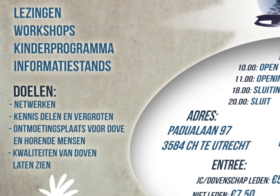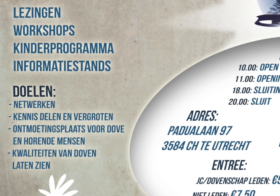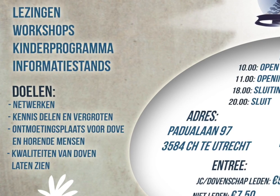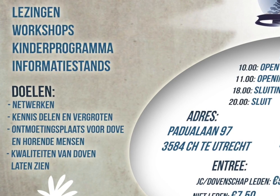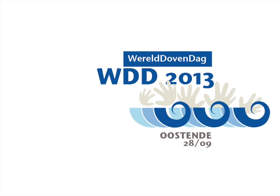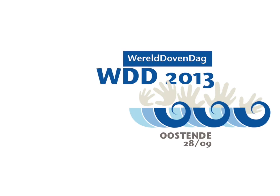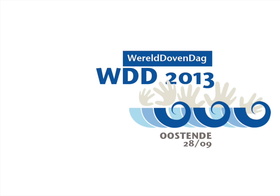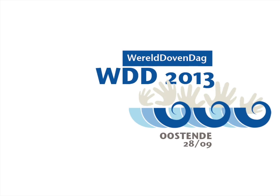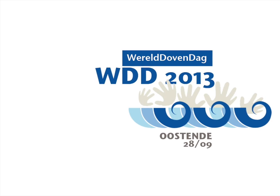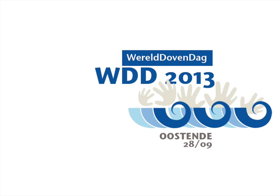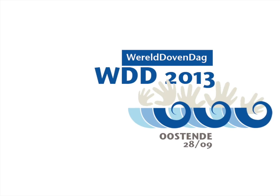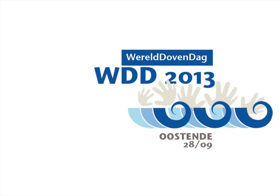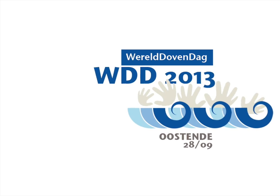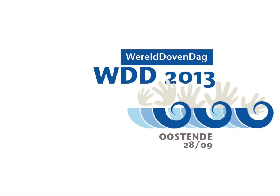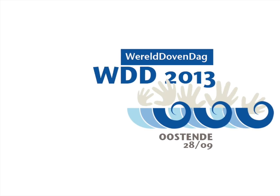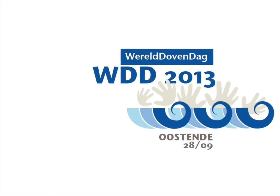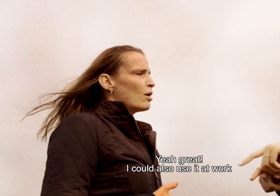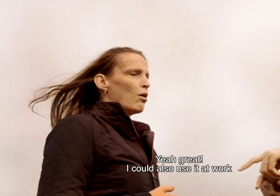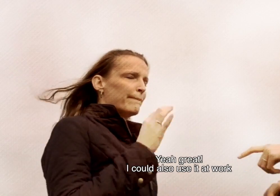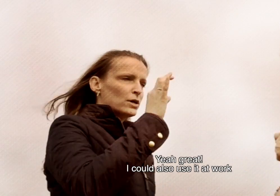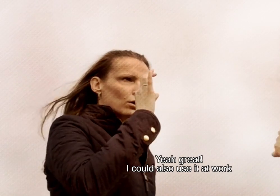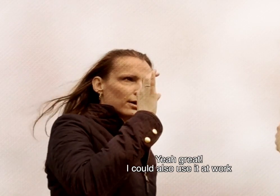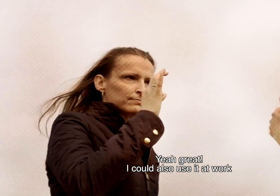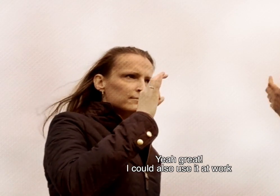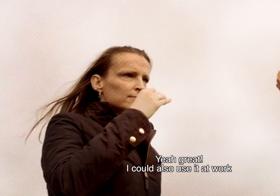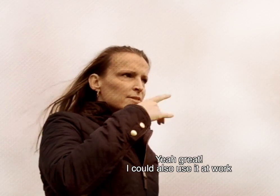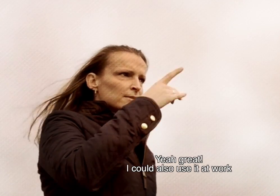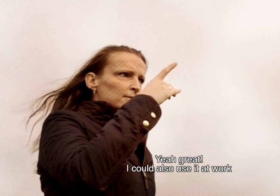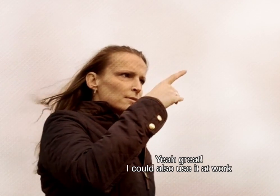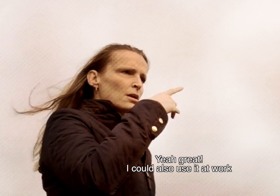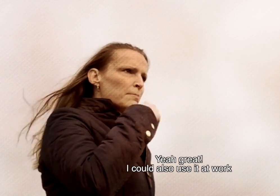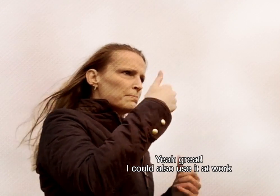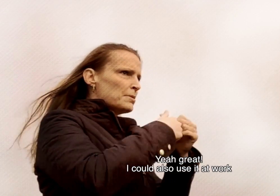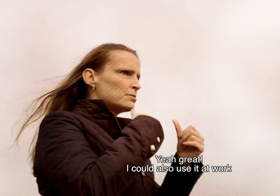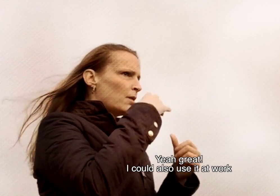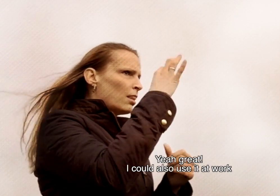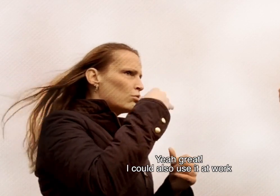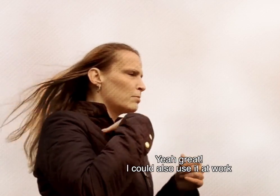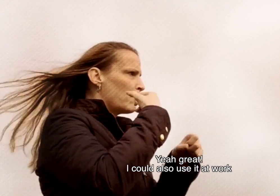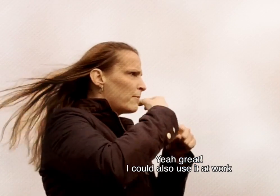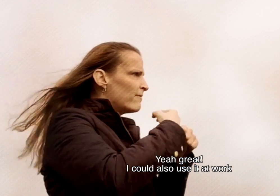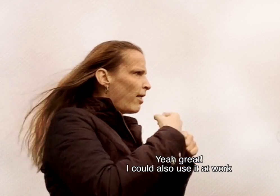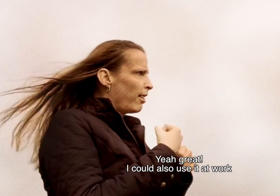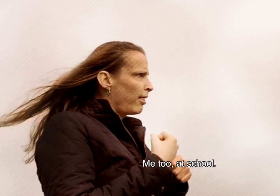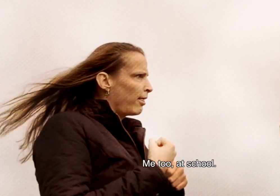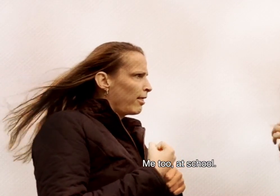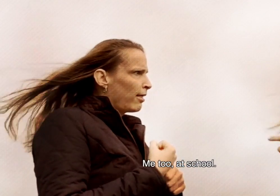Nothing changes without the first step. Stay still but not to advance, it's to regress. I'm knocking at your